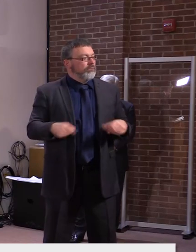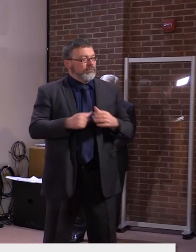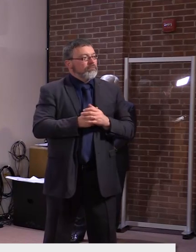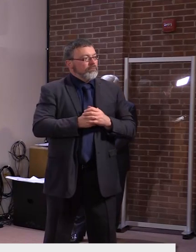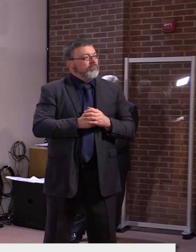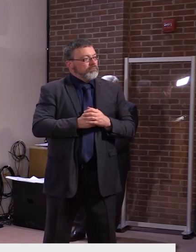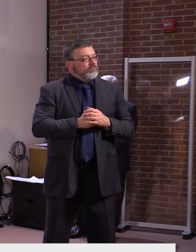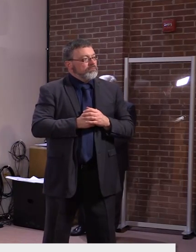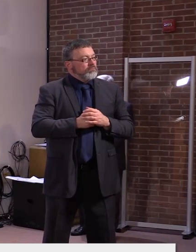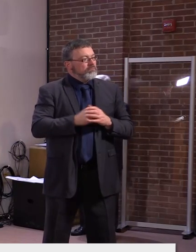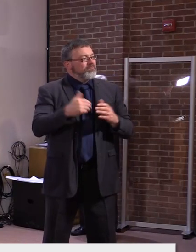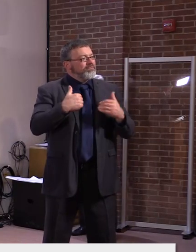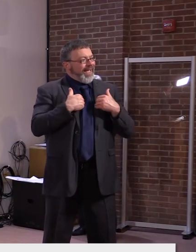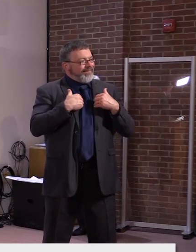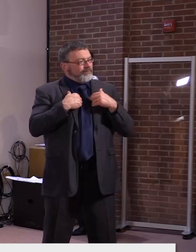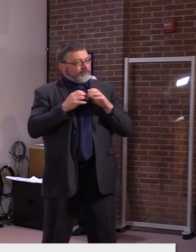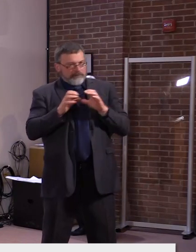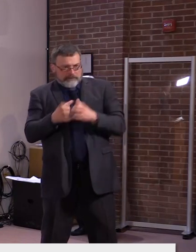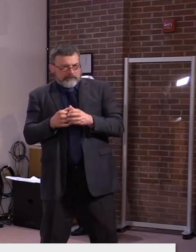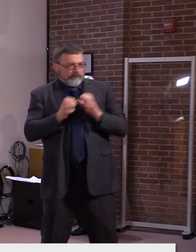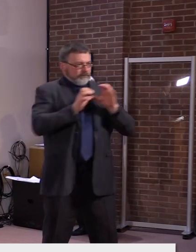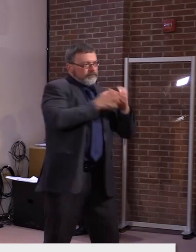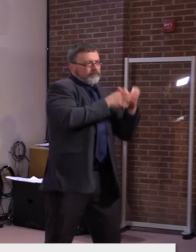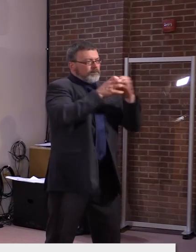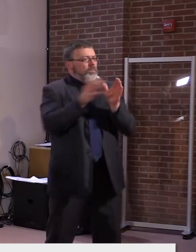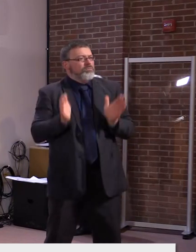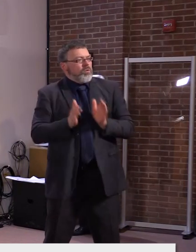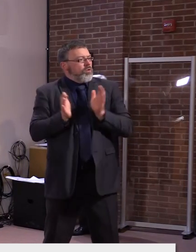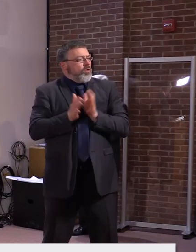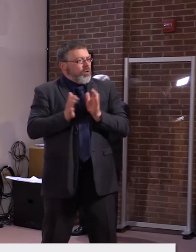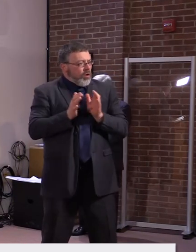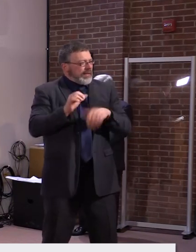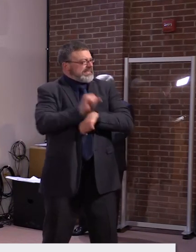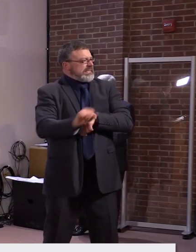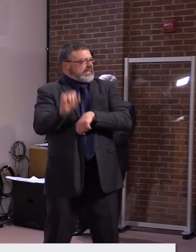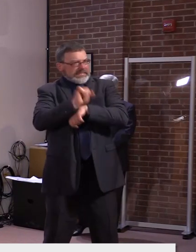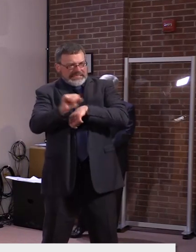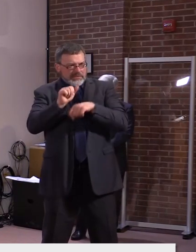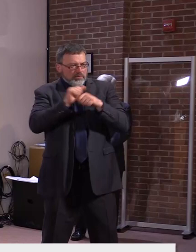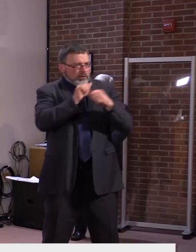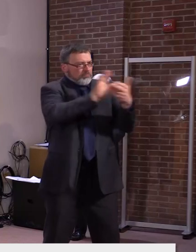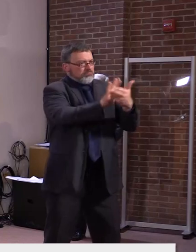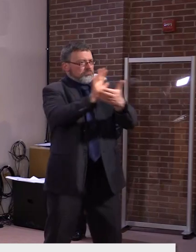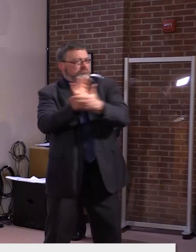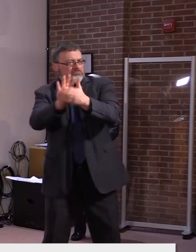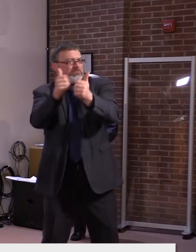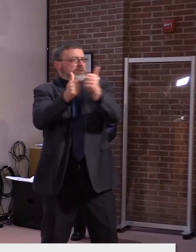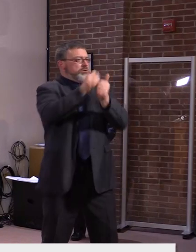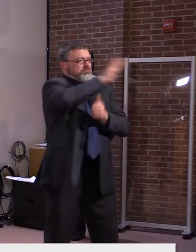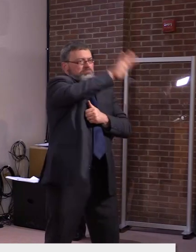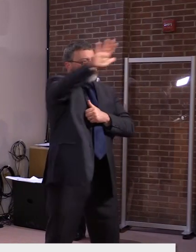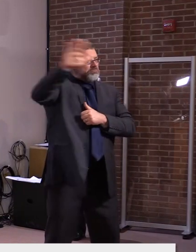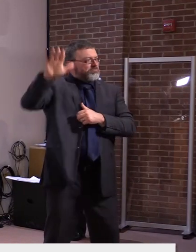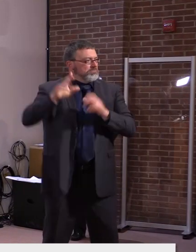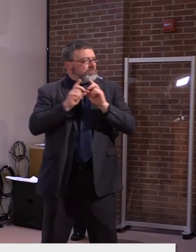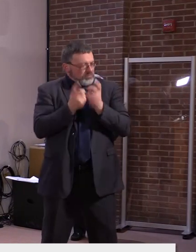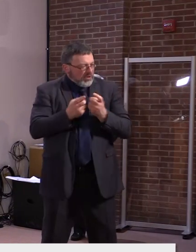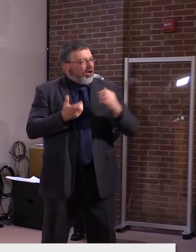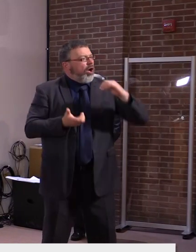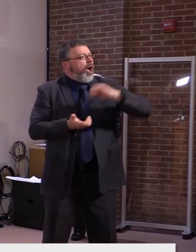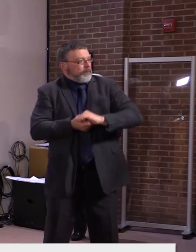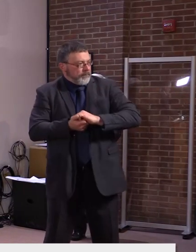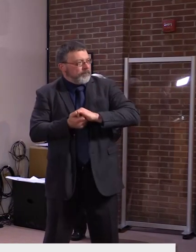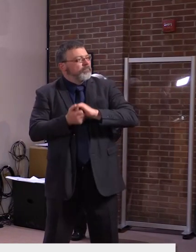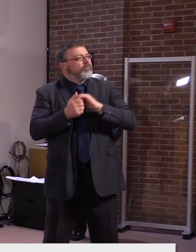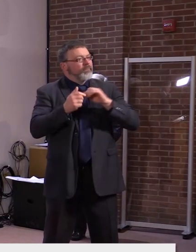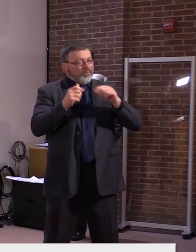of individuals who've been doing this hard work across several state agencies. And really, I think it demonstrated the best efforts on the part of